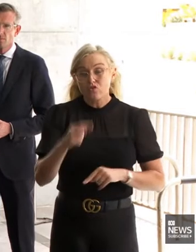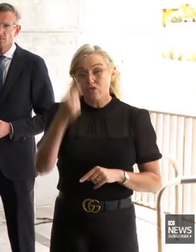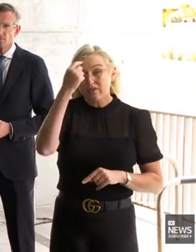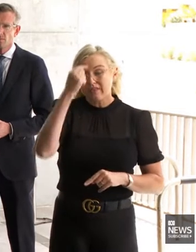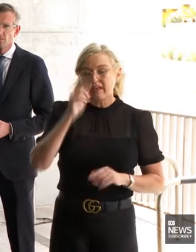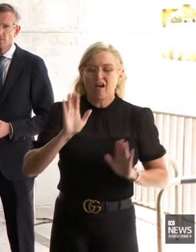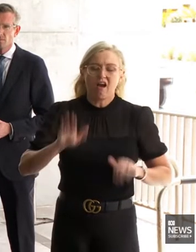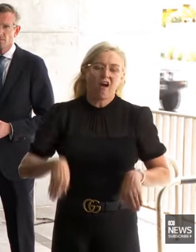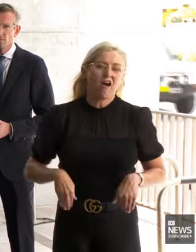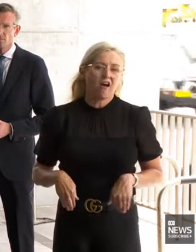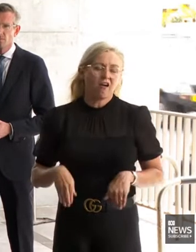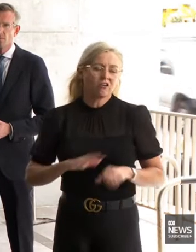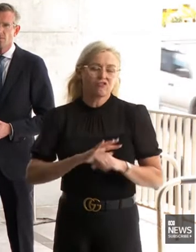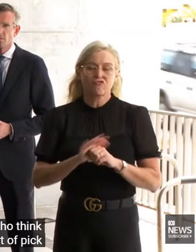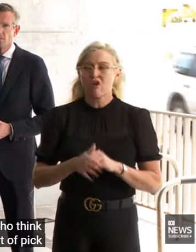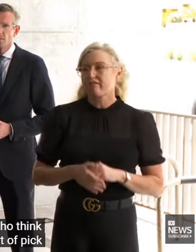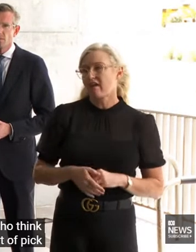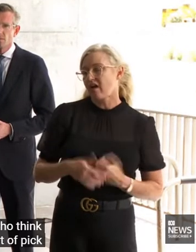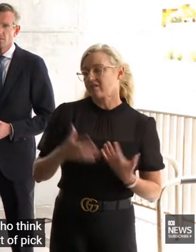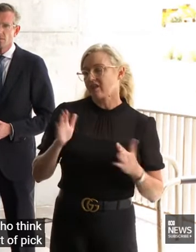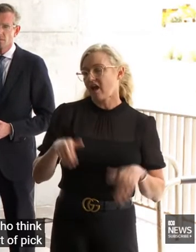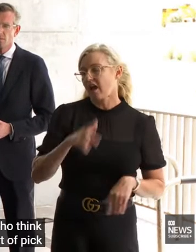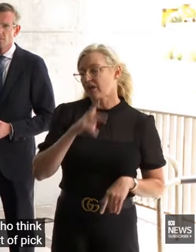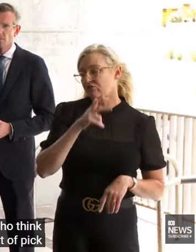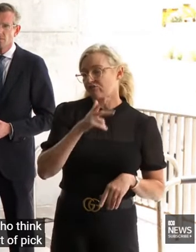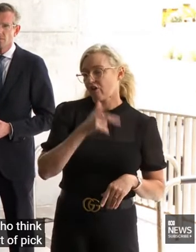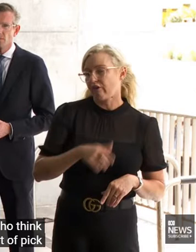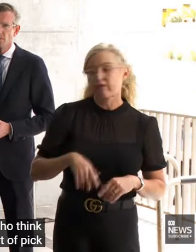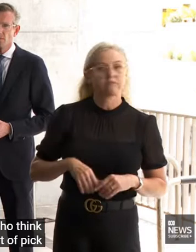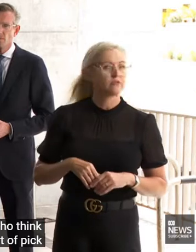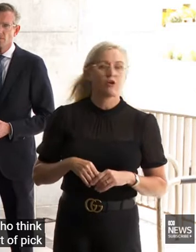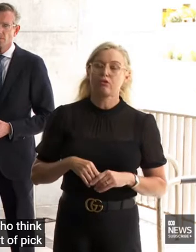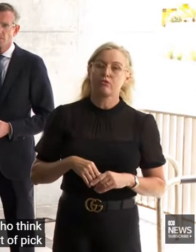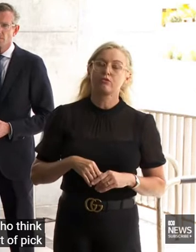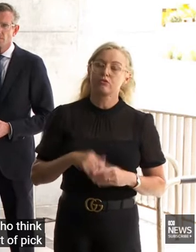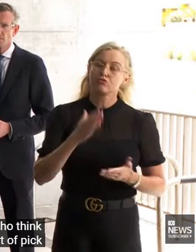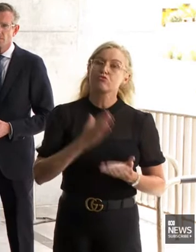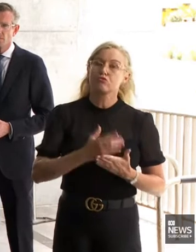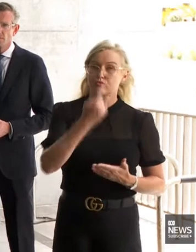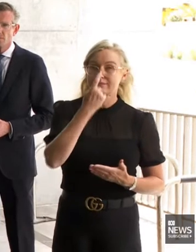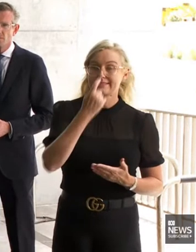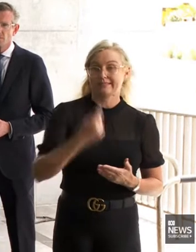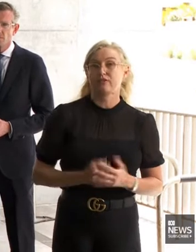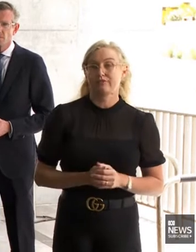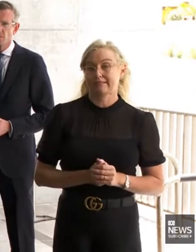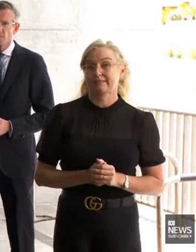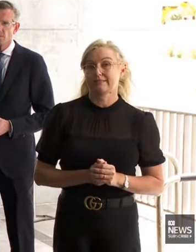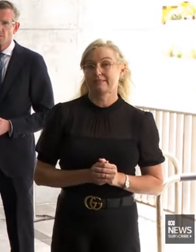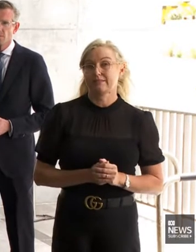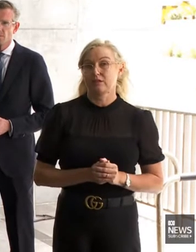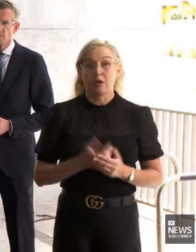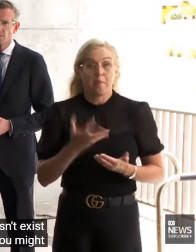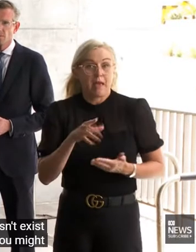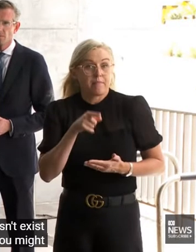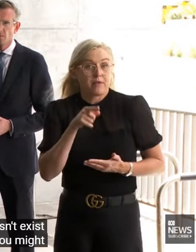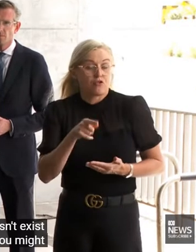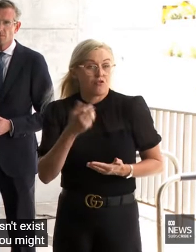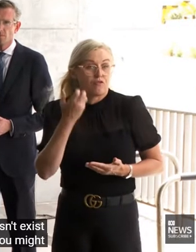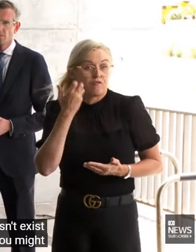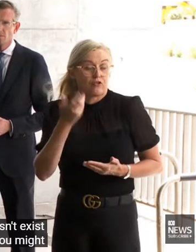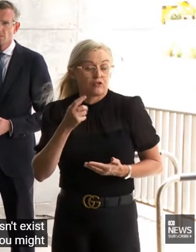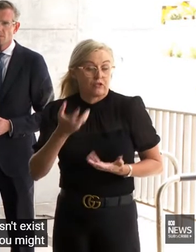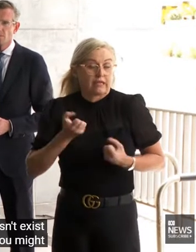of Pixieland argument that it doesn't exist, is it does exist, and you might be one of those 2/3 who've ended up in